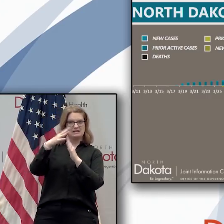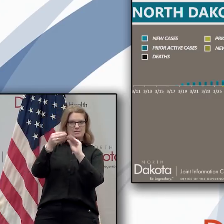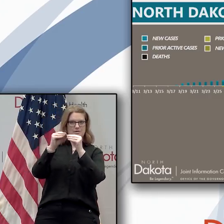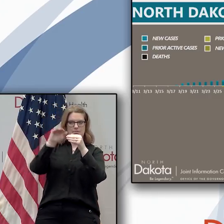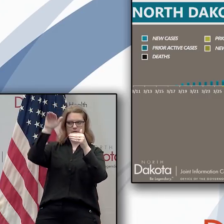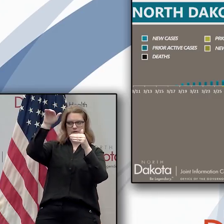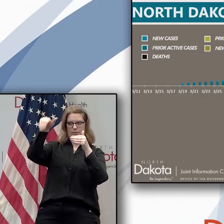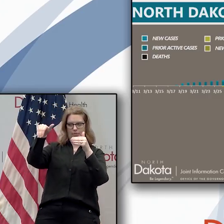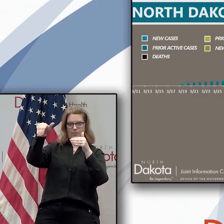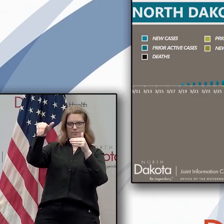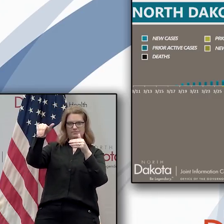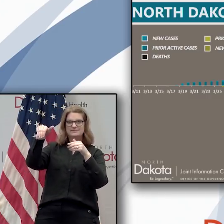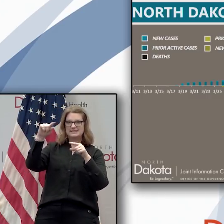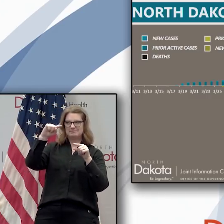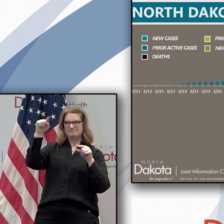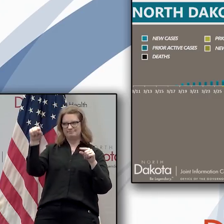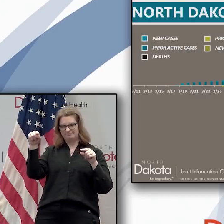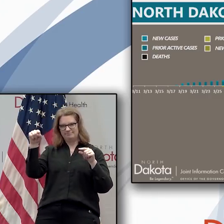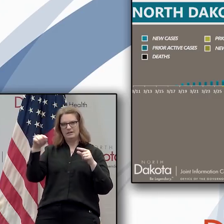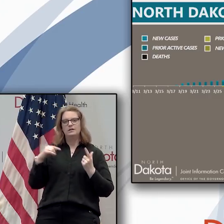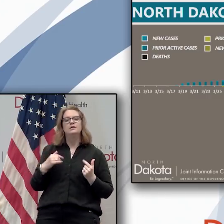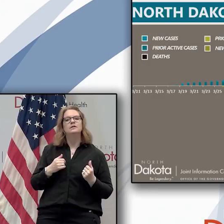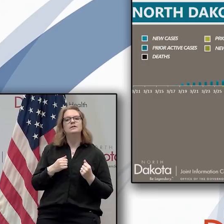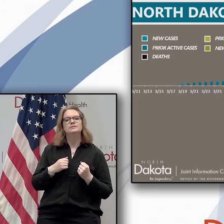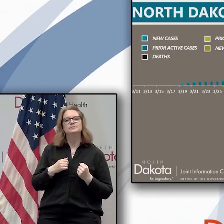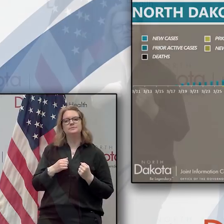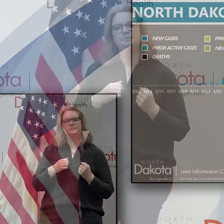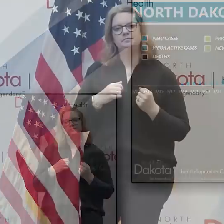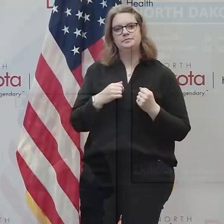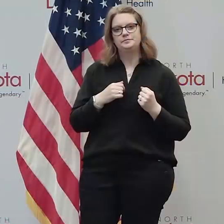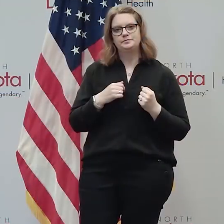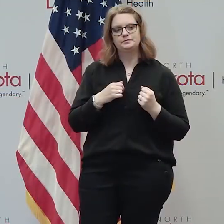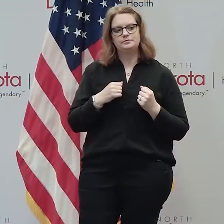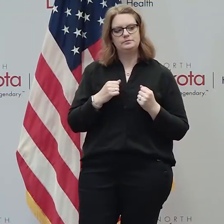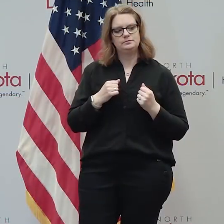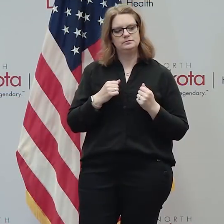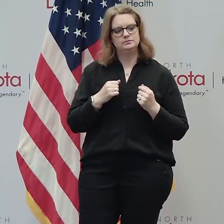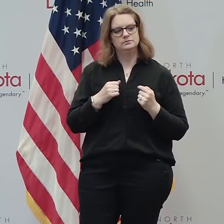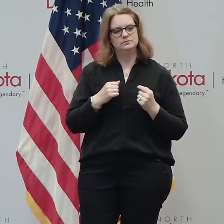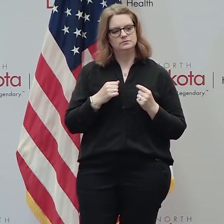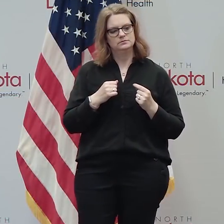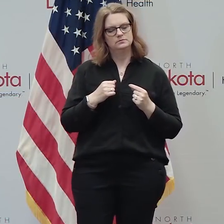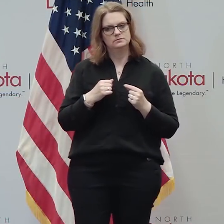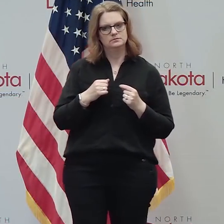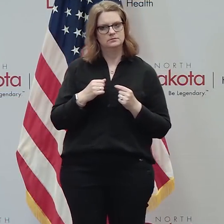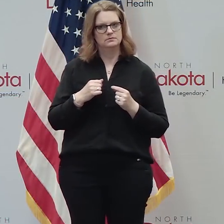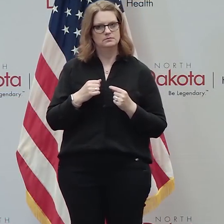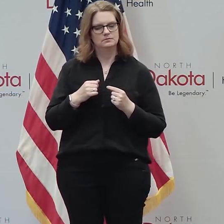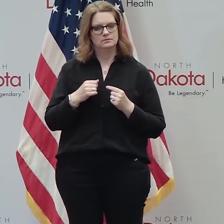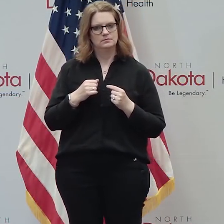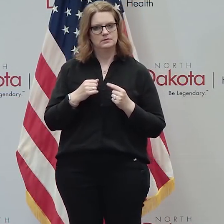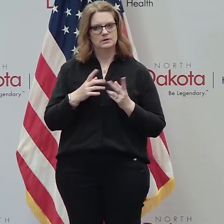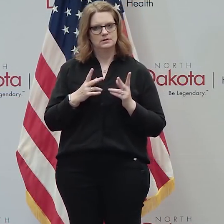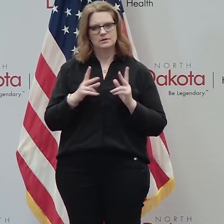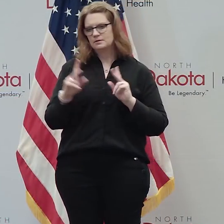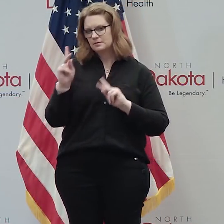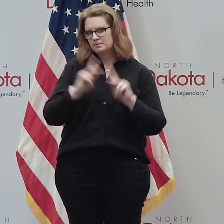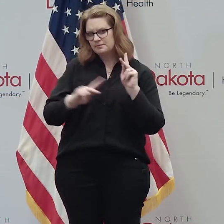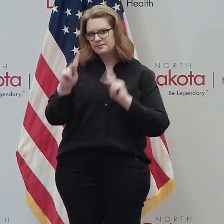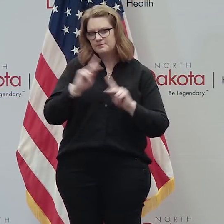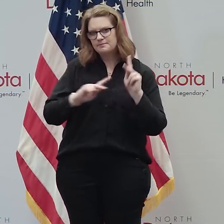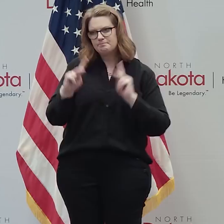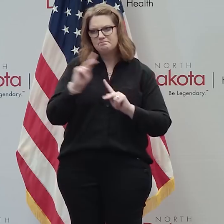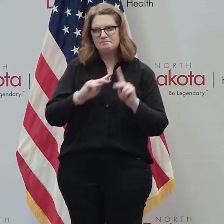number of cases. And again, well, people may, again, have a tendency to